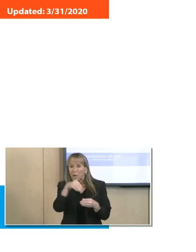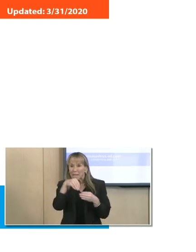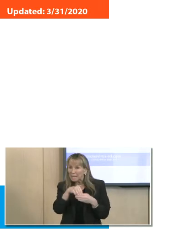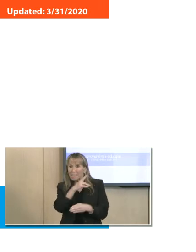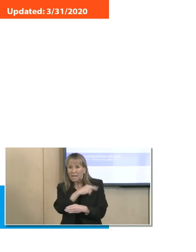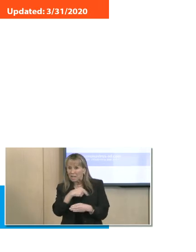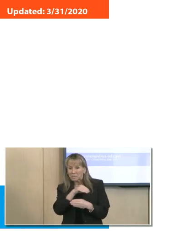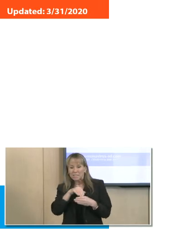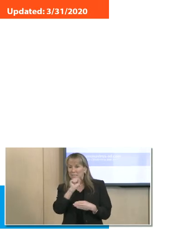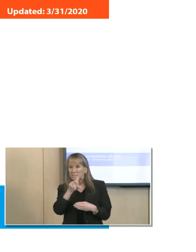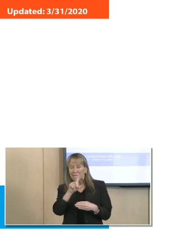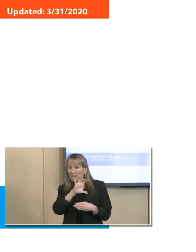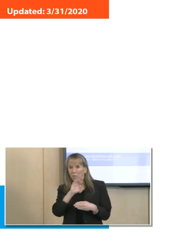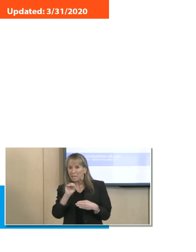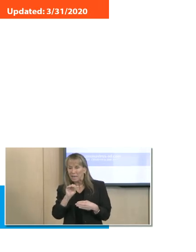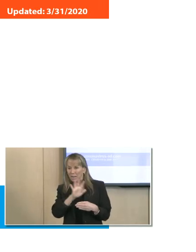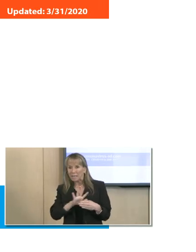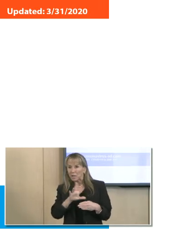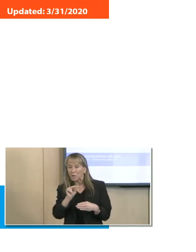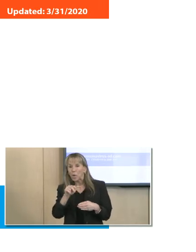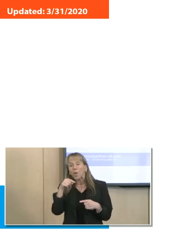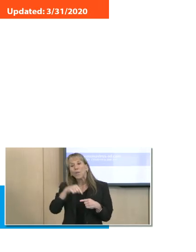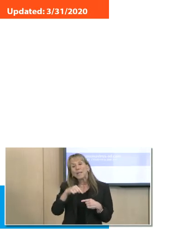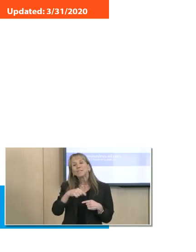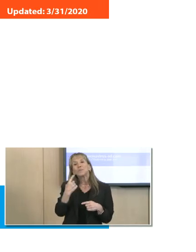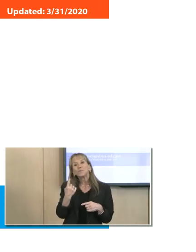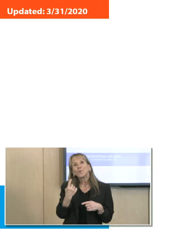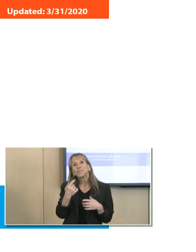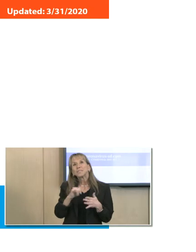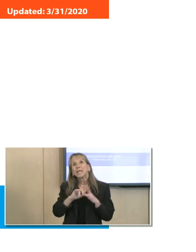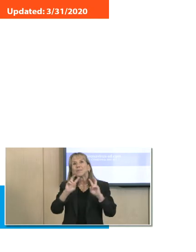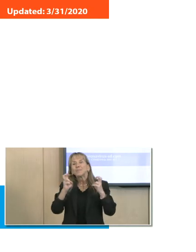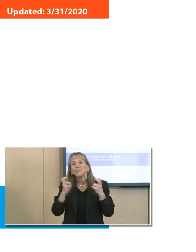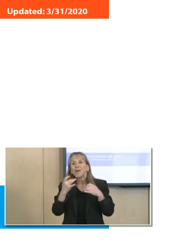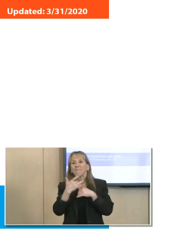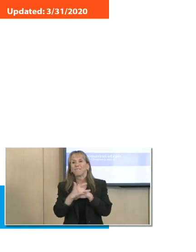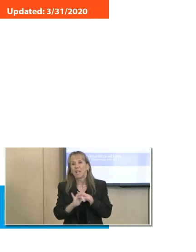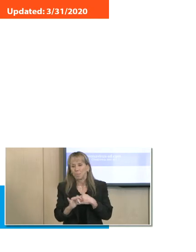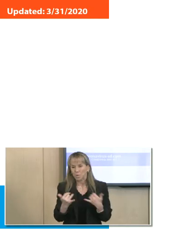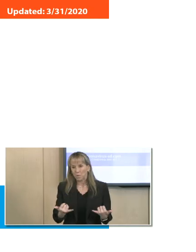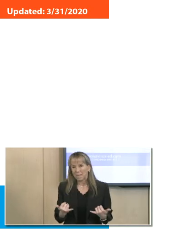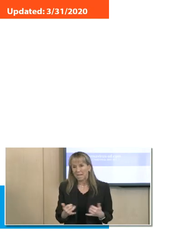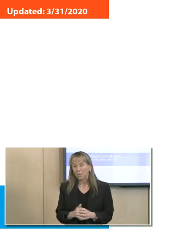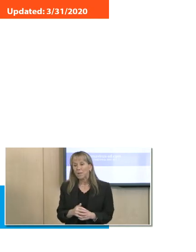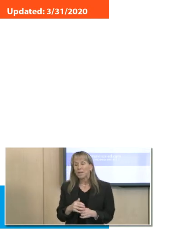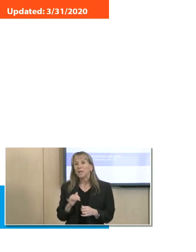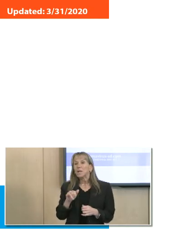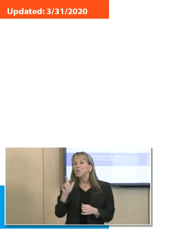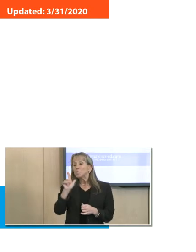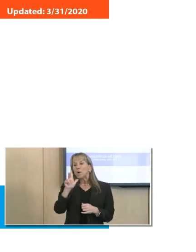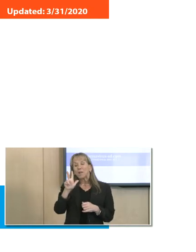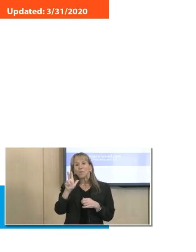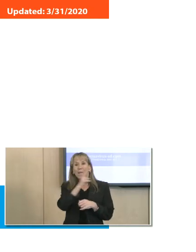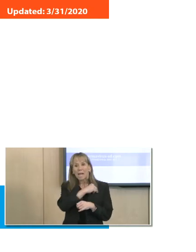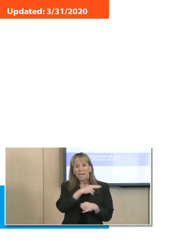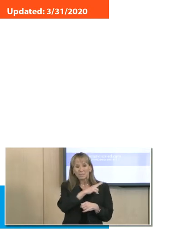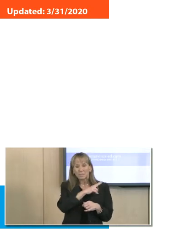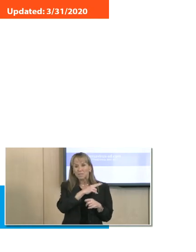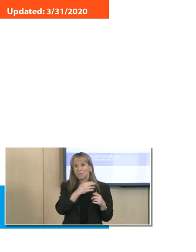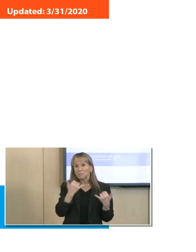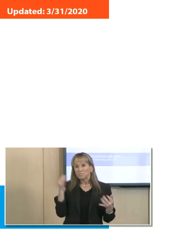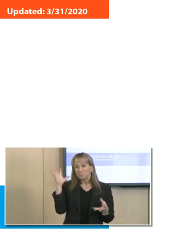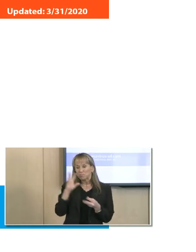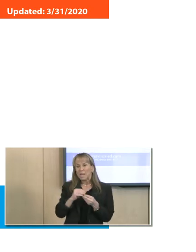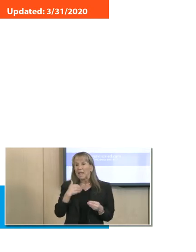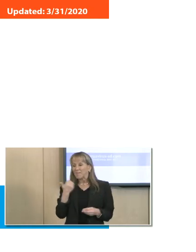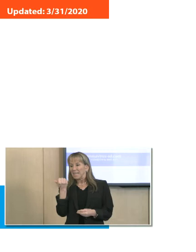systems throughout San Diego County. This is simply the number that are available. 19 of our 23 hospitals are reporting to us